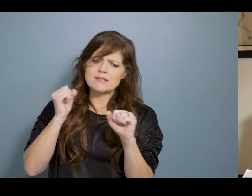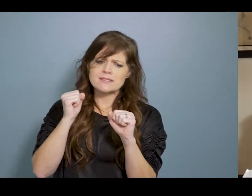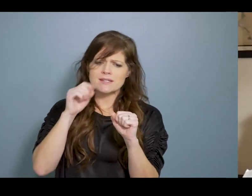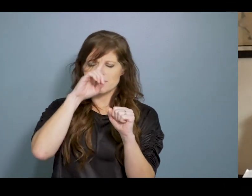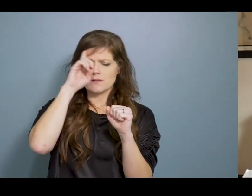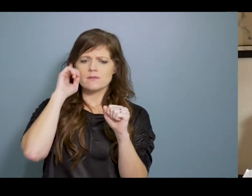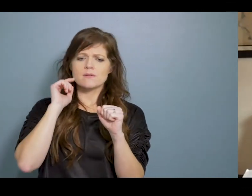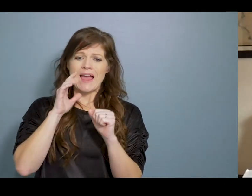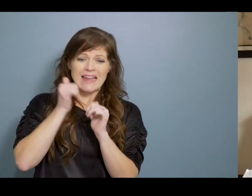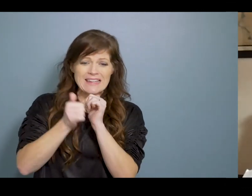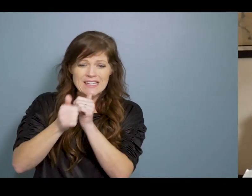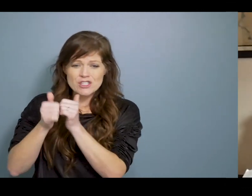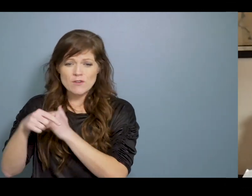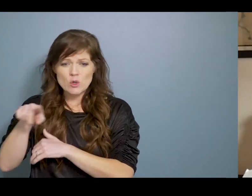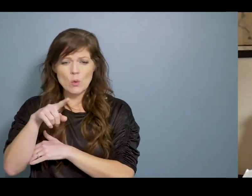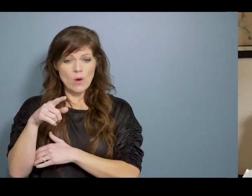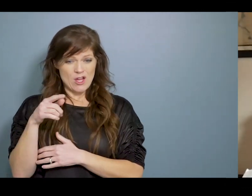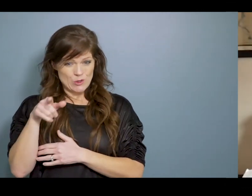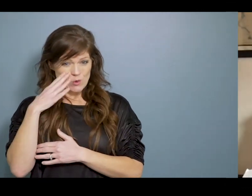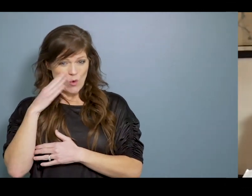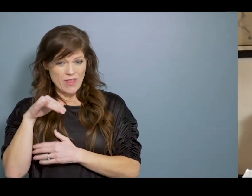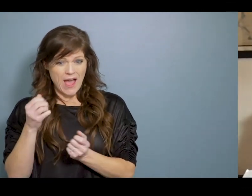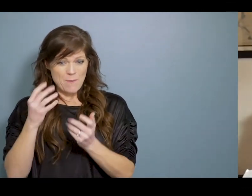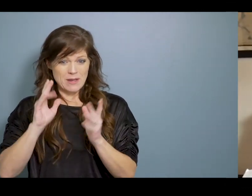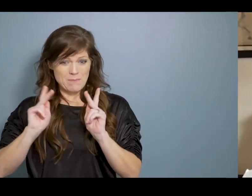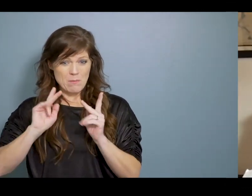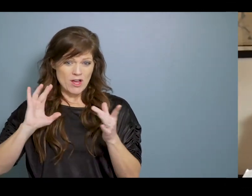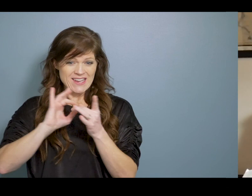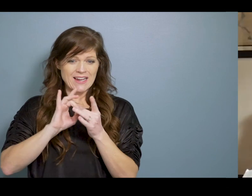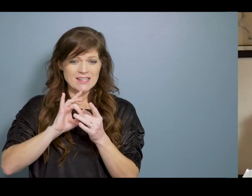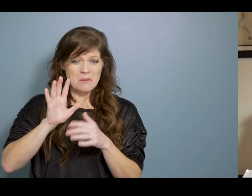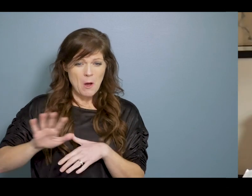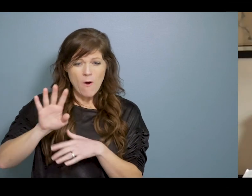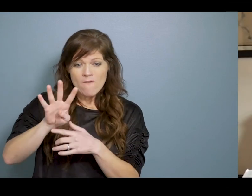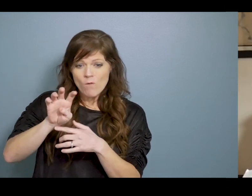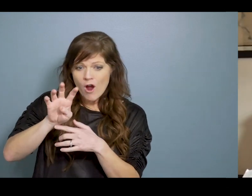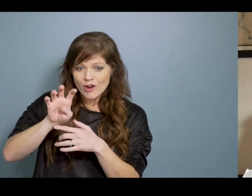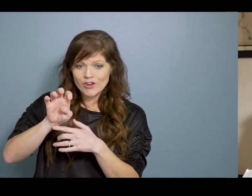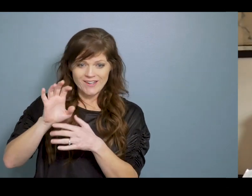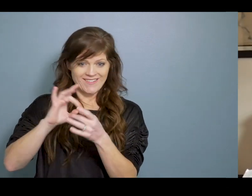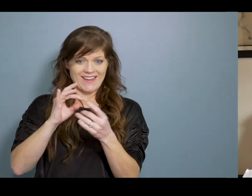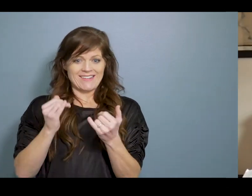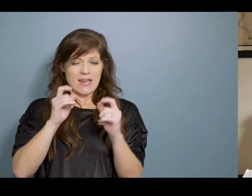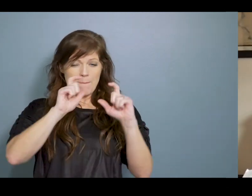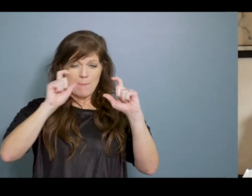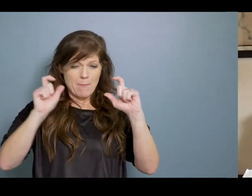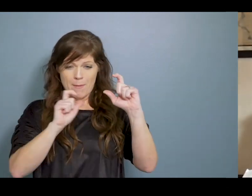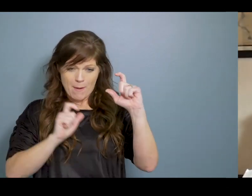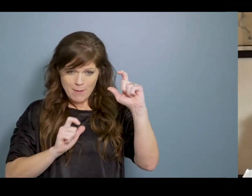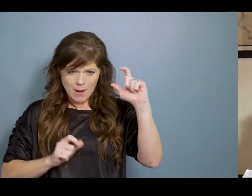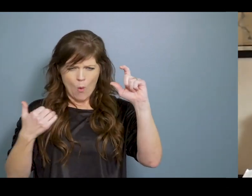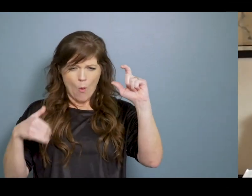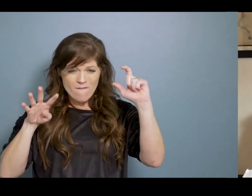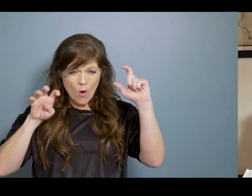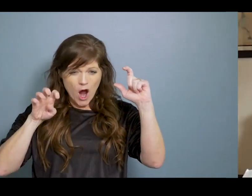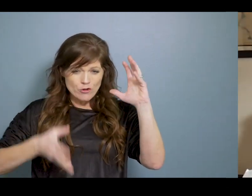of you. We had nearly 400 at one point here on the call this morning. So appreciate you taking the time